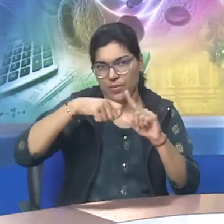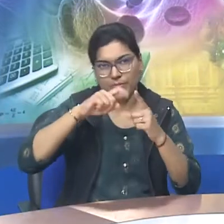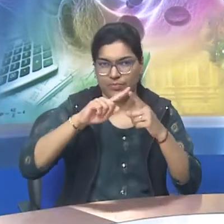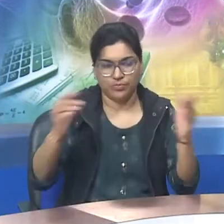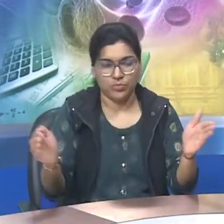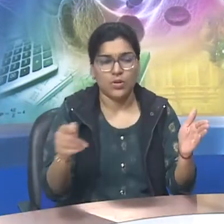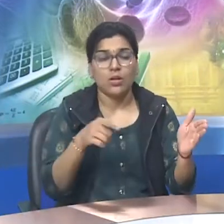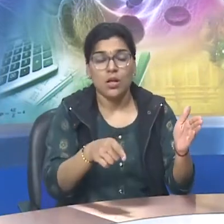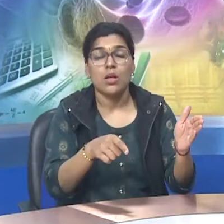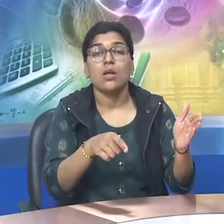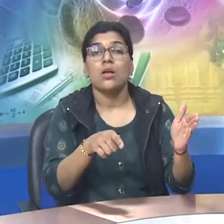lake